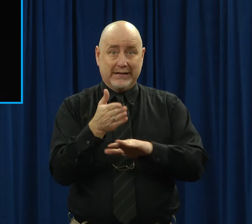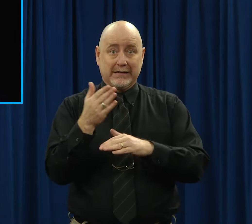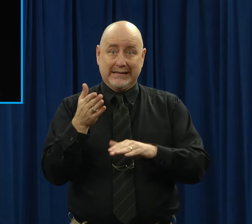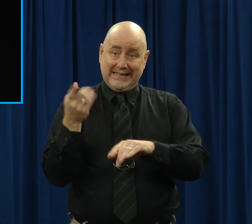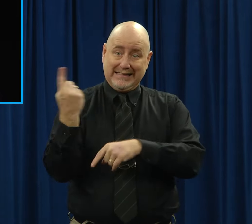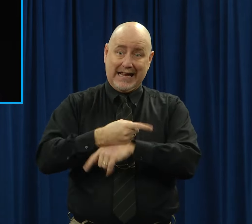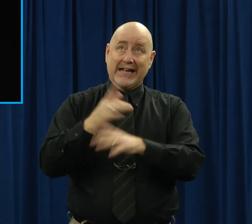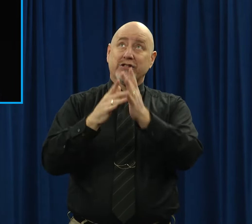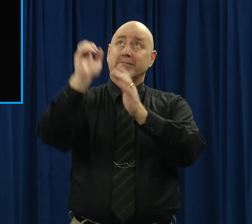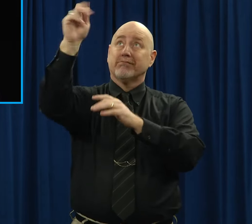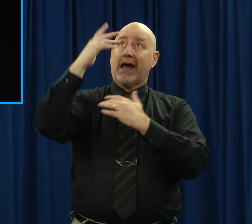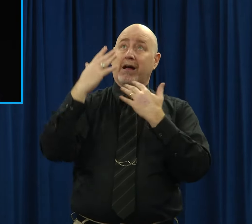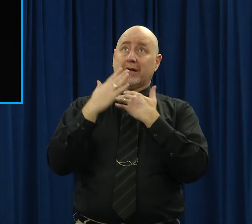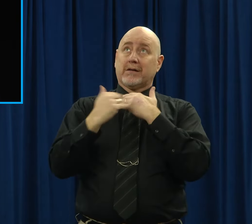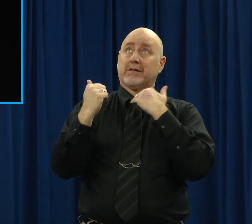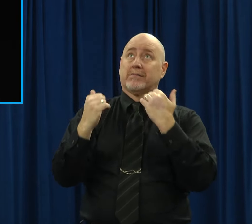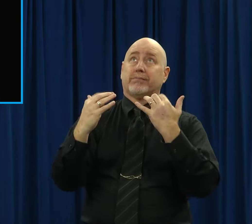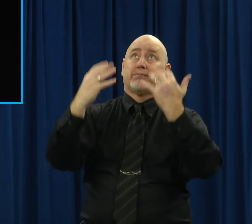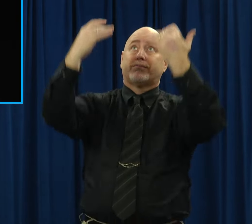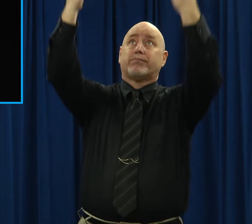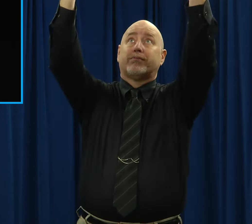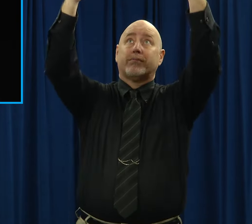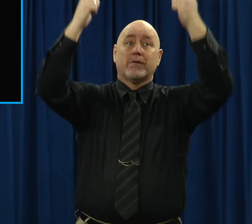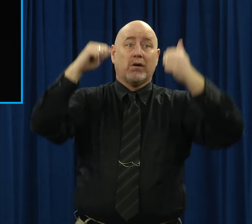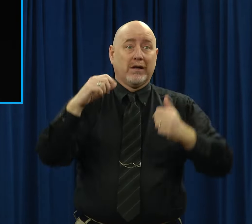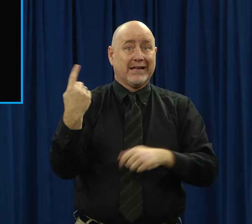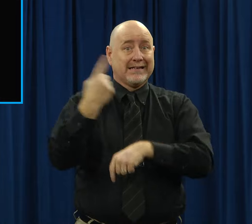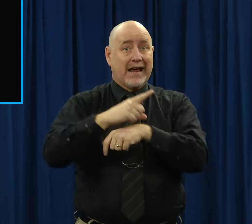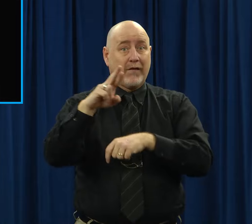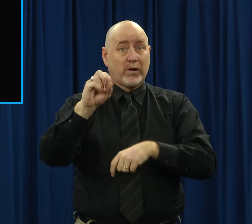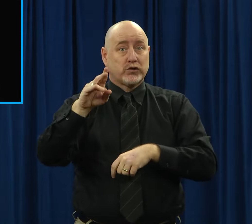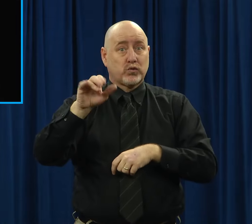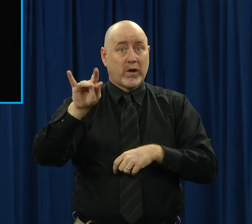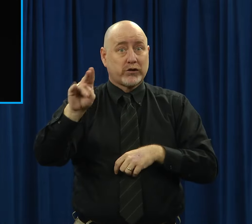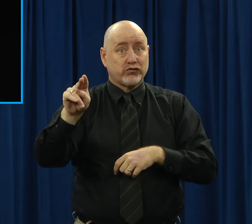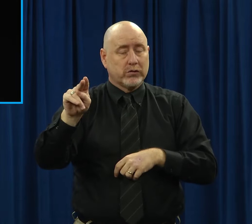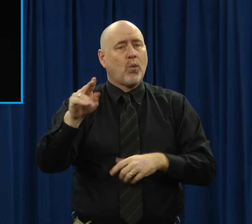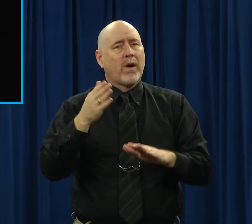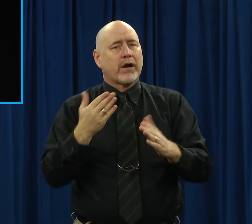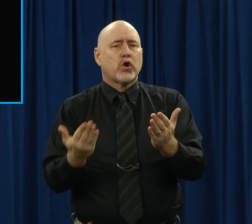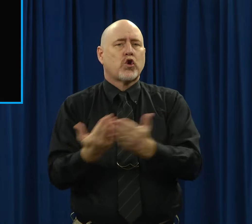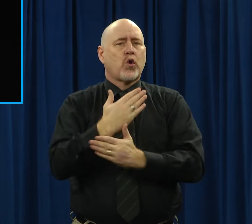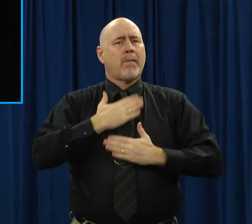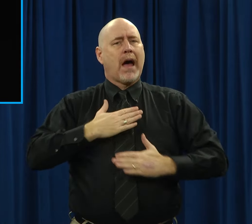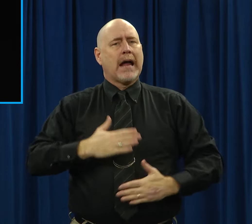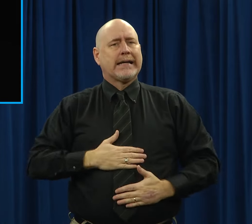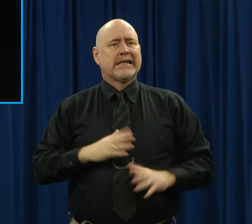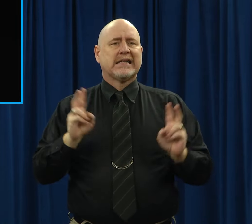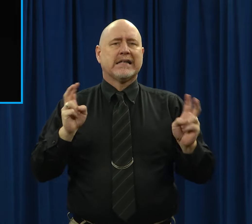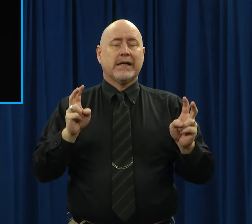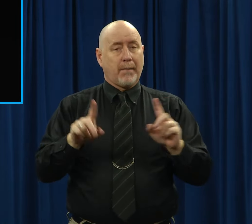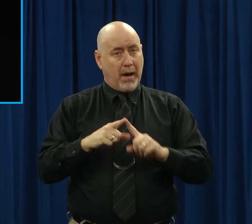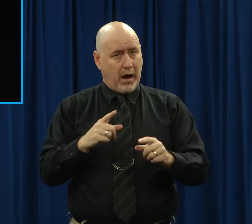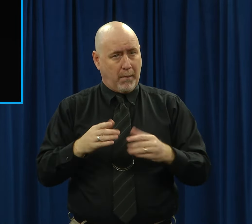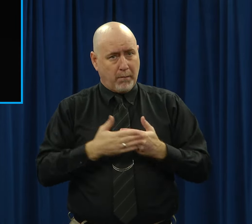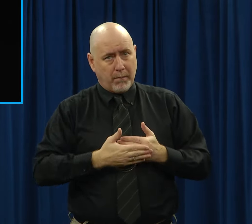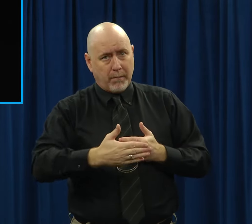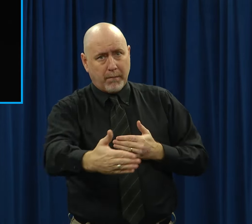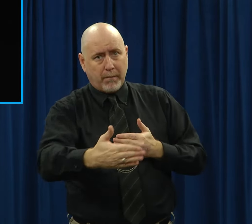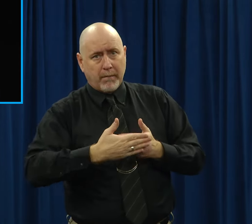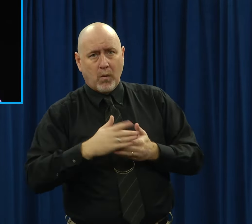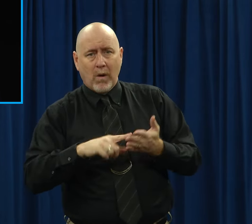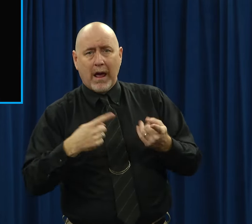on the day of resurrection, we know that we're going to get a new body. We're going to get an incorruptible body. But what about in the